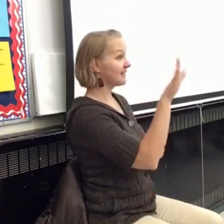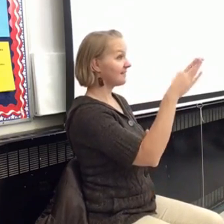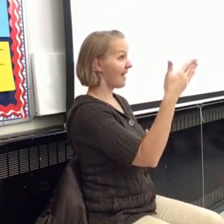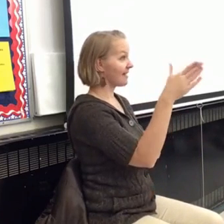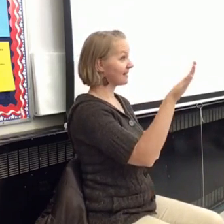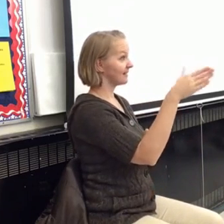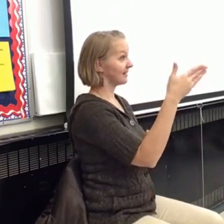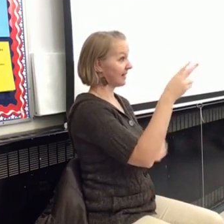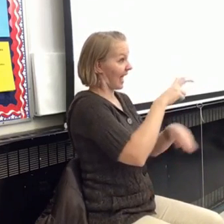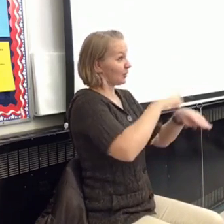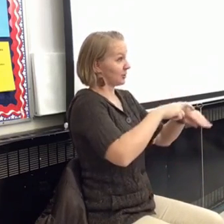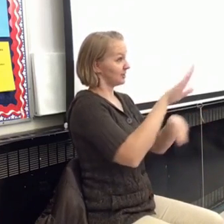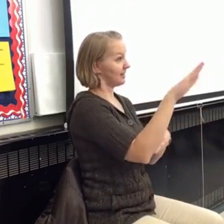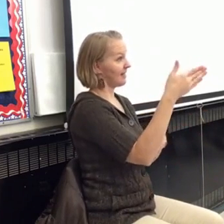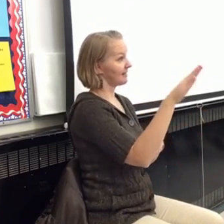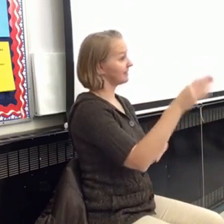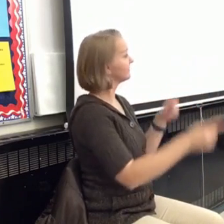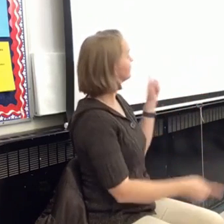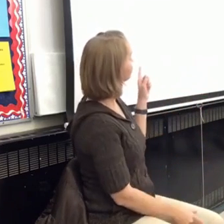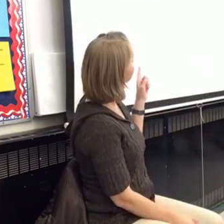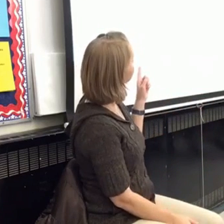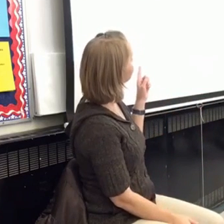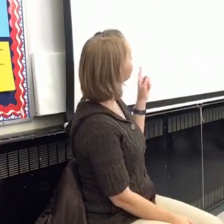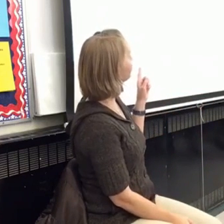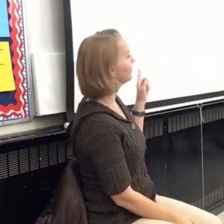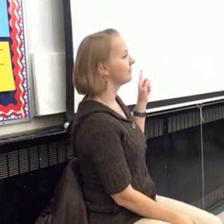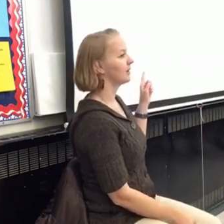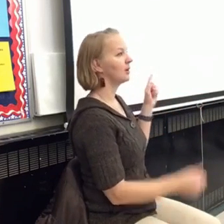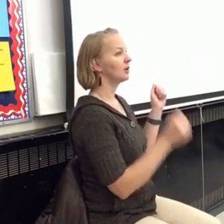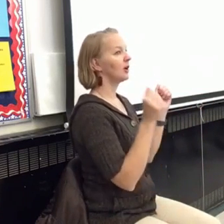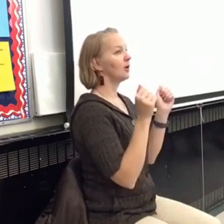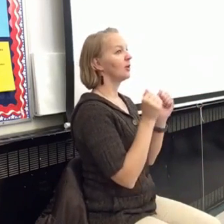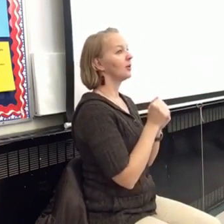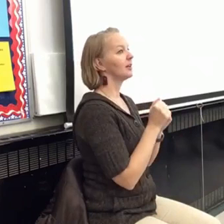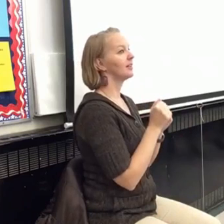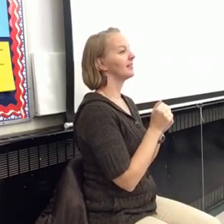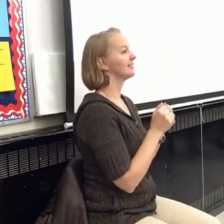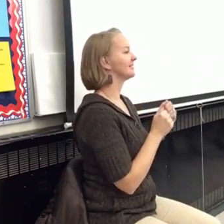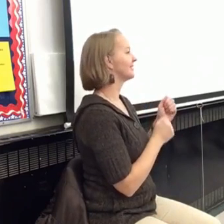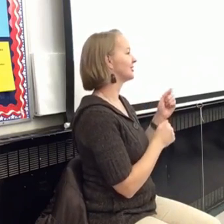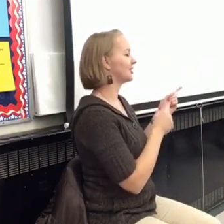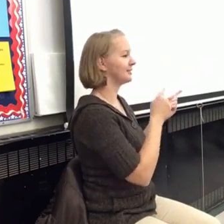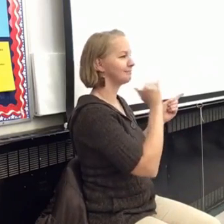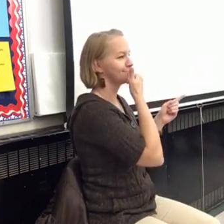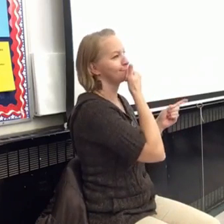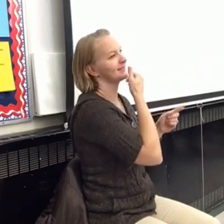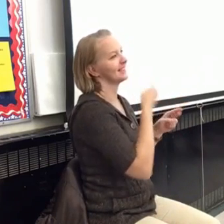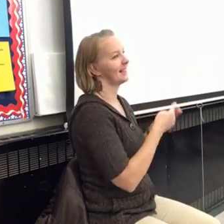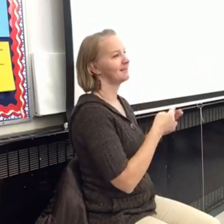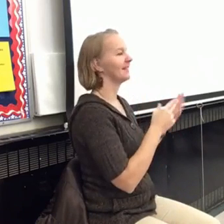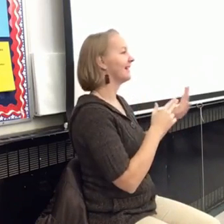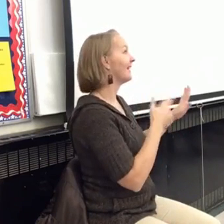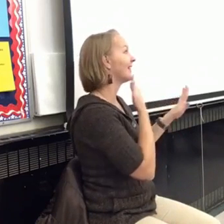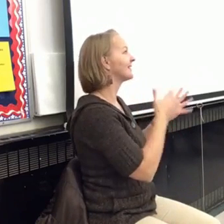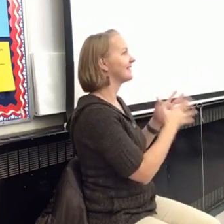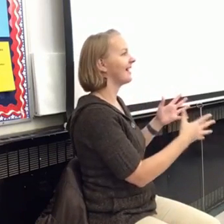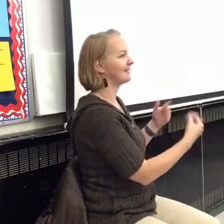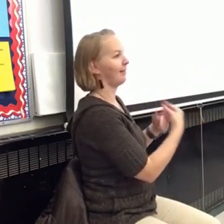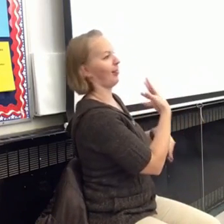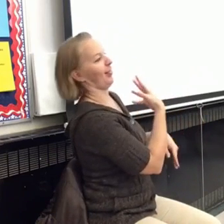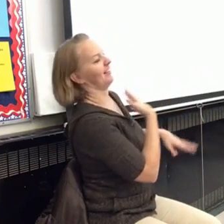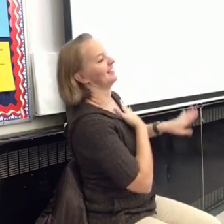okay, look at the Irish flag. Now, with Leif Erikson, or not Leif Erikson, now I'm stuck on that. Thanks, guys,